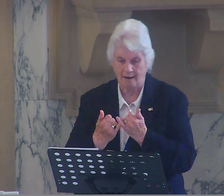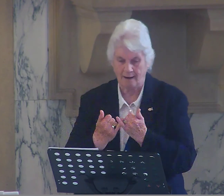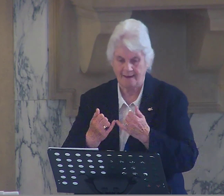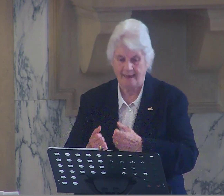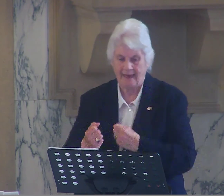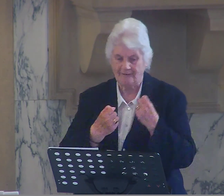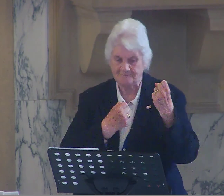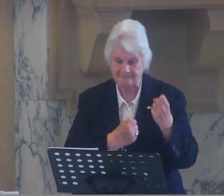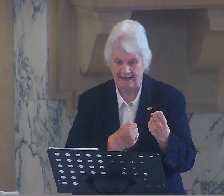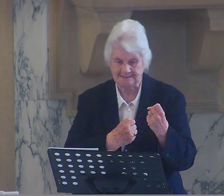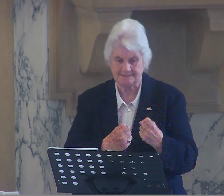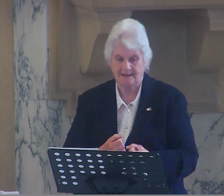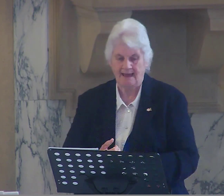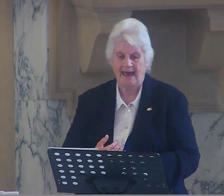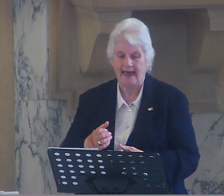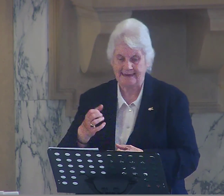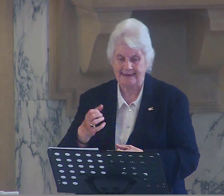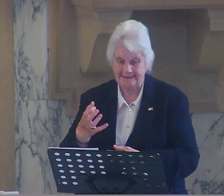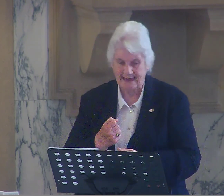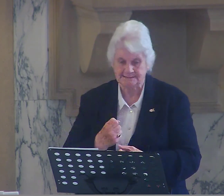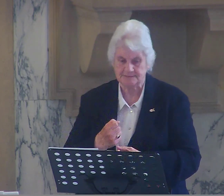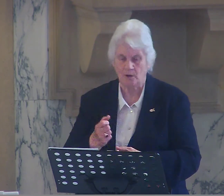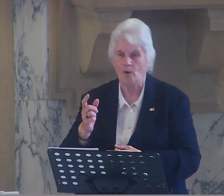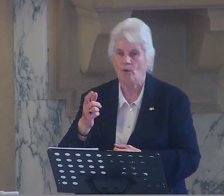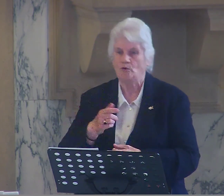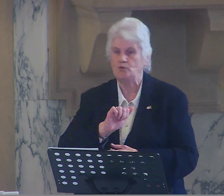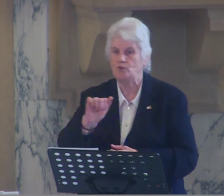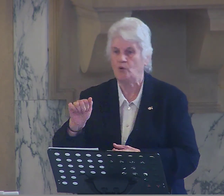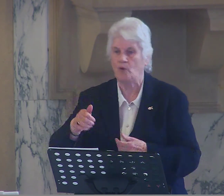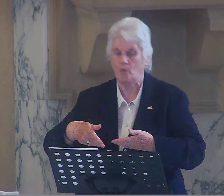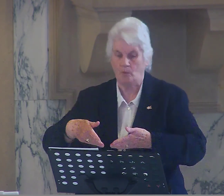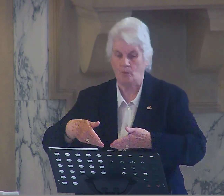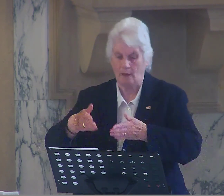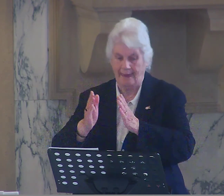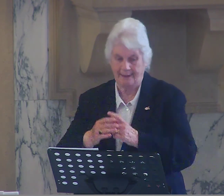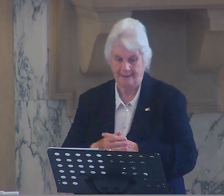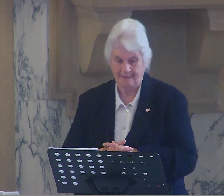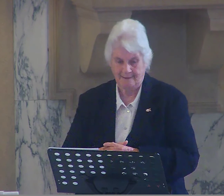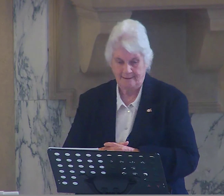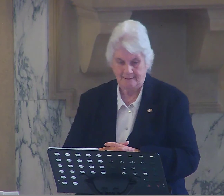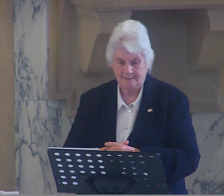So you start to quarrel and fight to get your way.